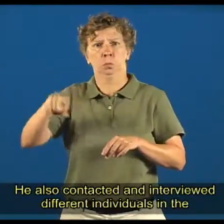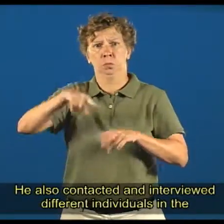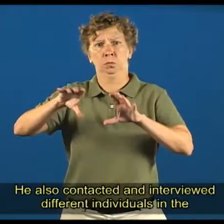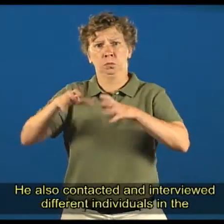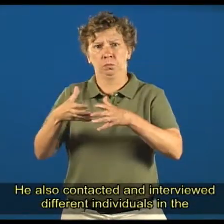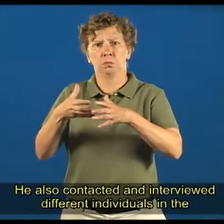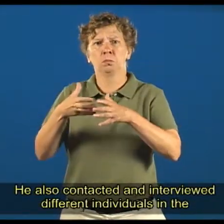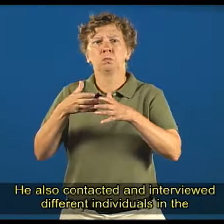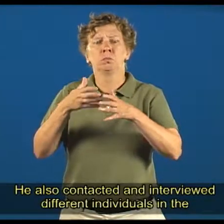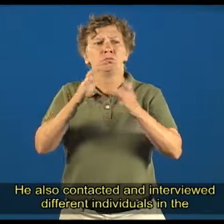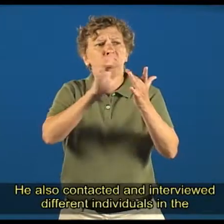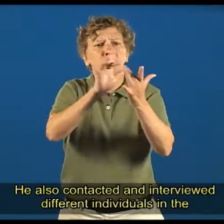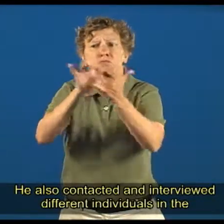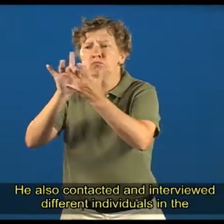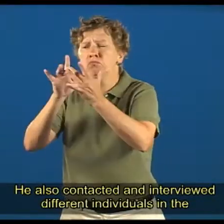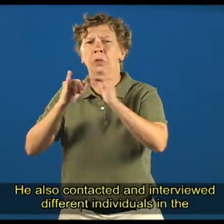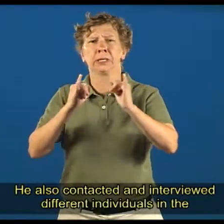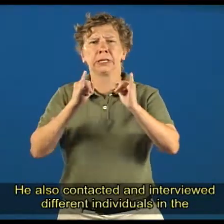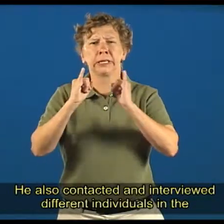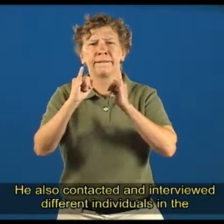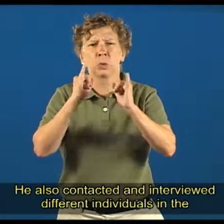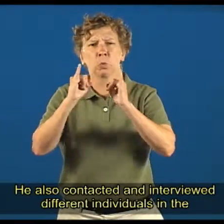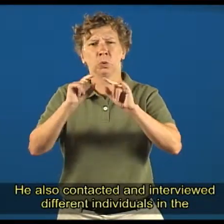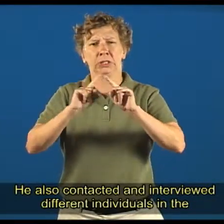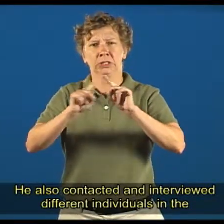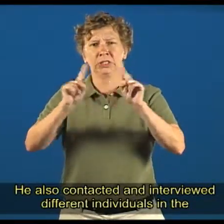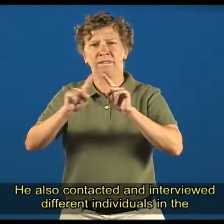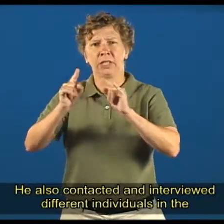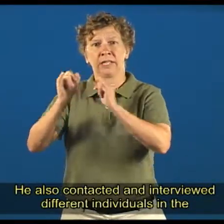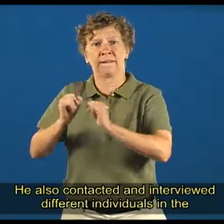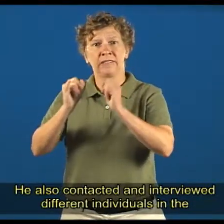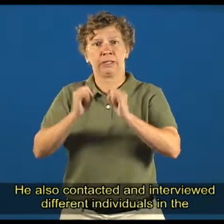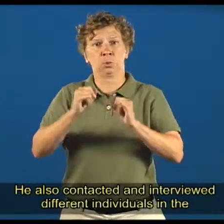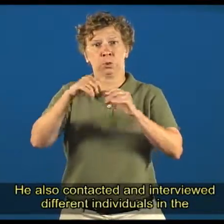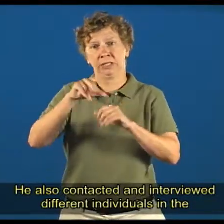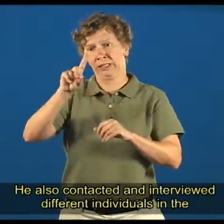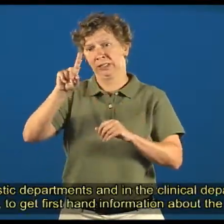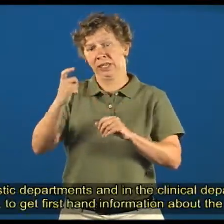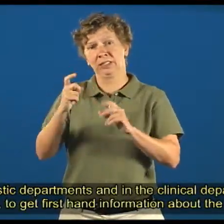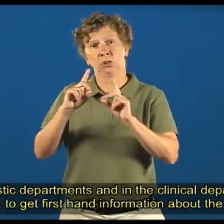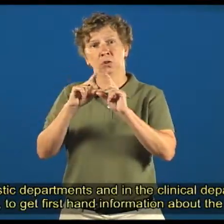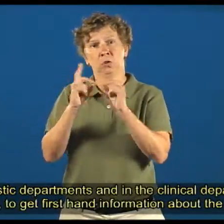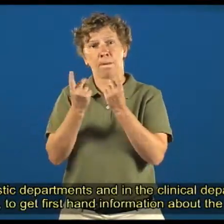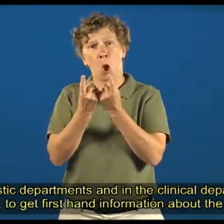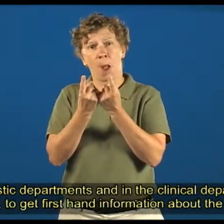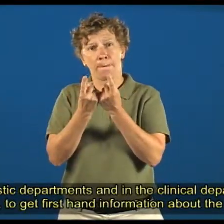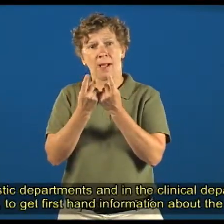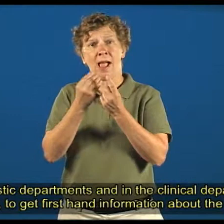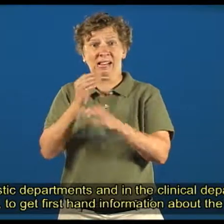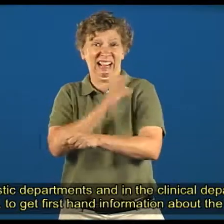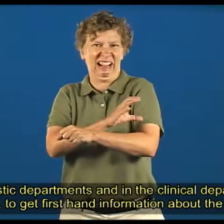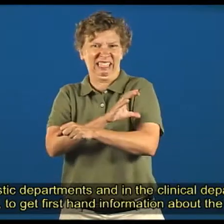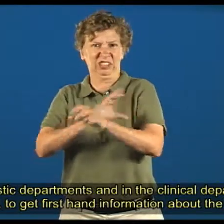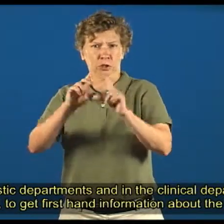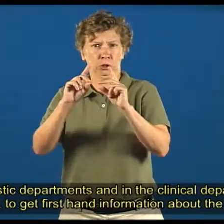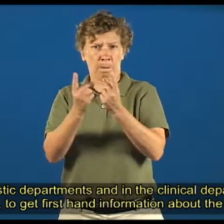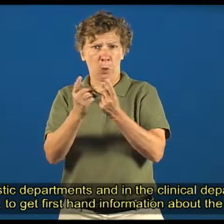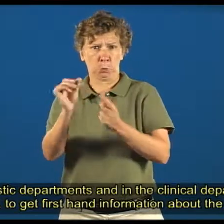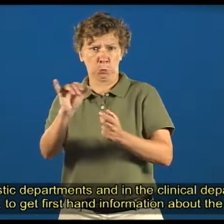He also contacted and interviewed different individuals in the diagnostic departments and in the clinical departments